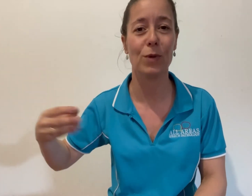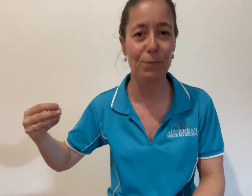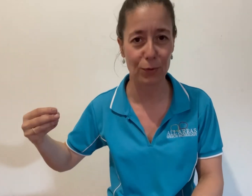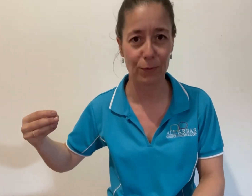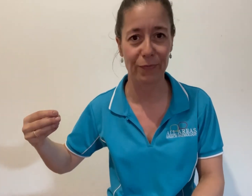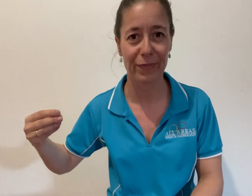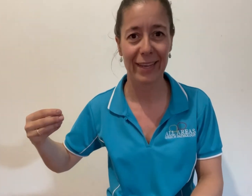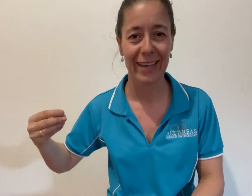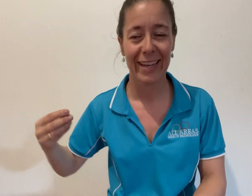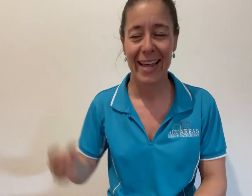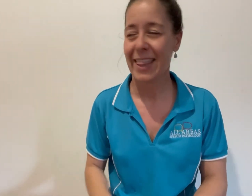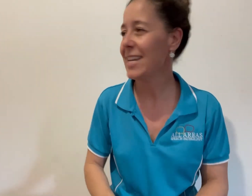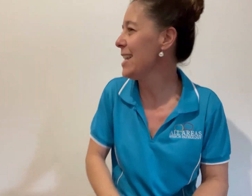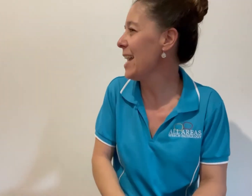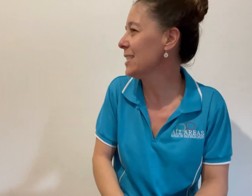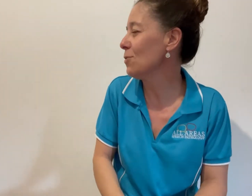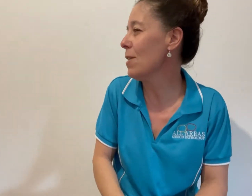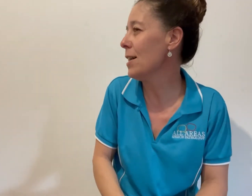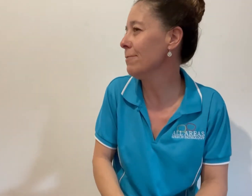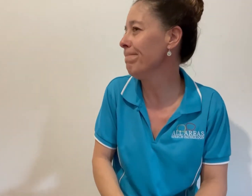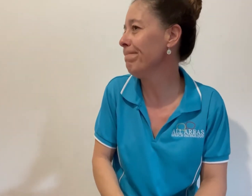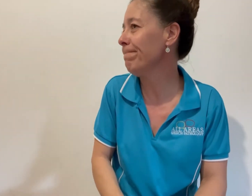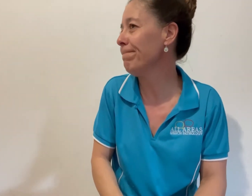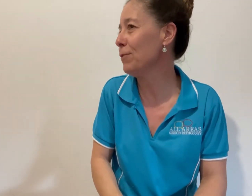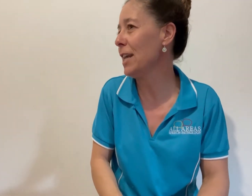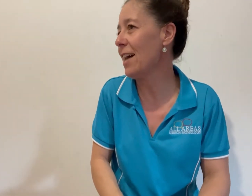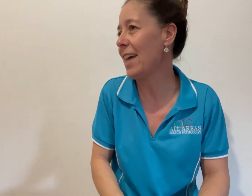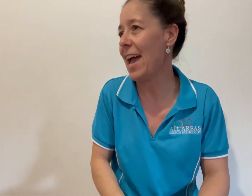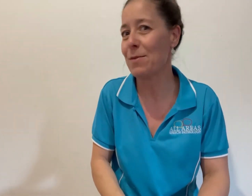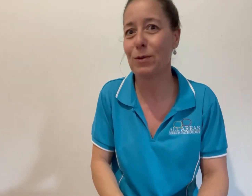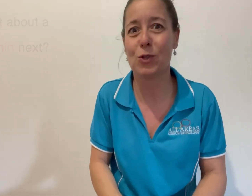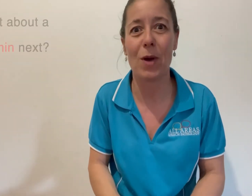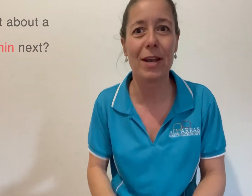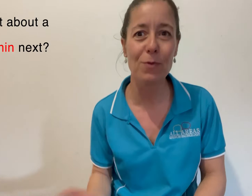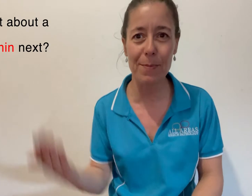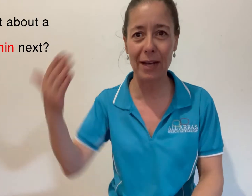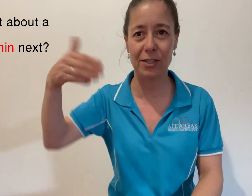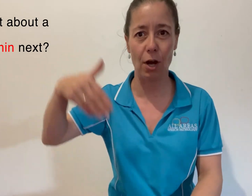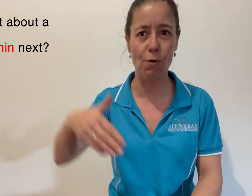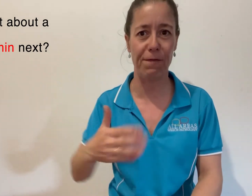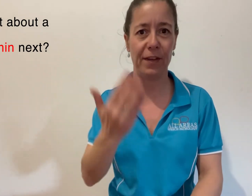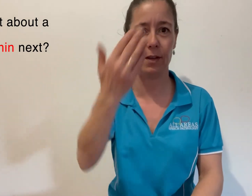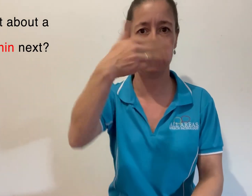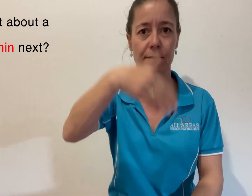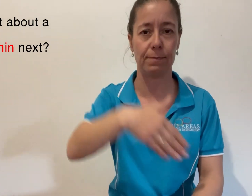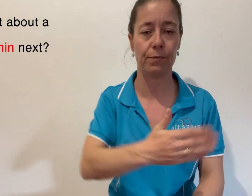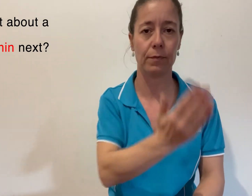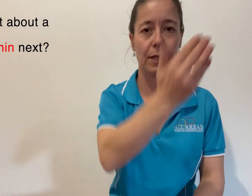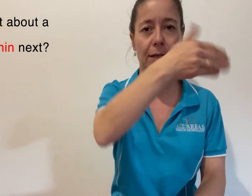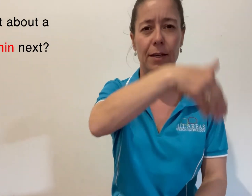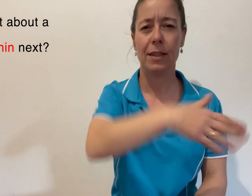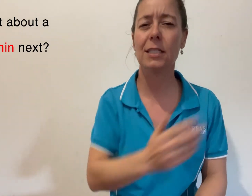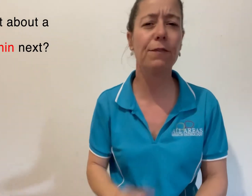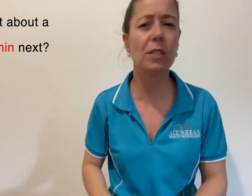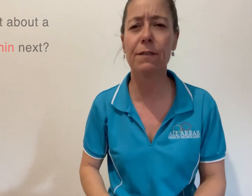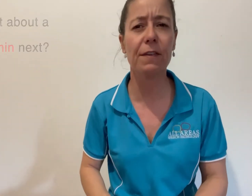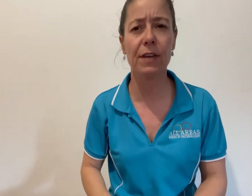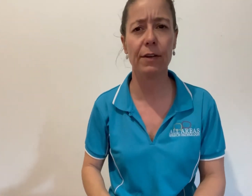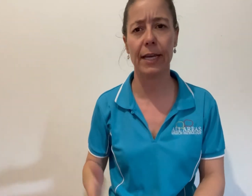wibble. The next one, what other animal do I know? What about a dolphin? There's a few different variations